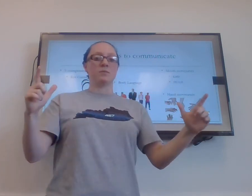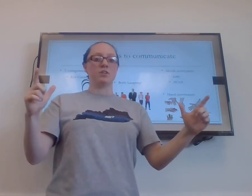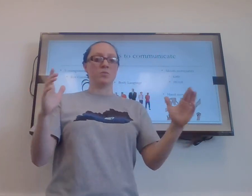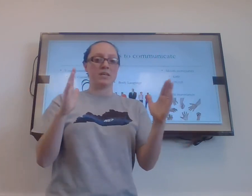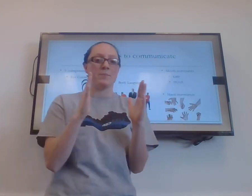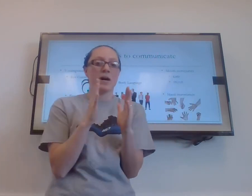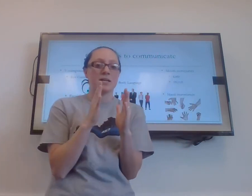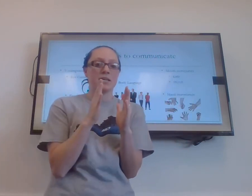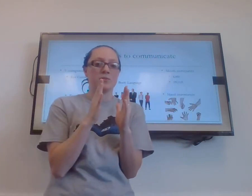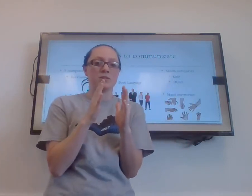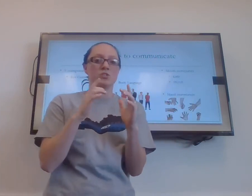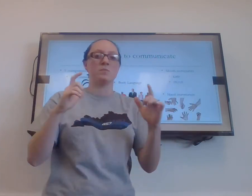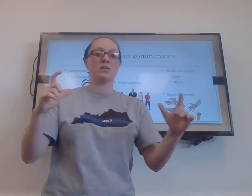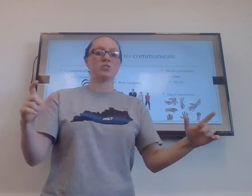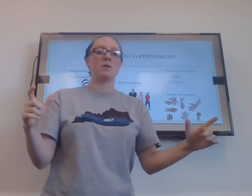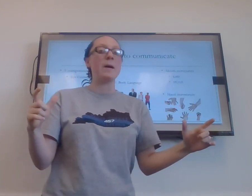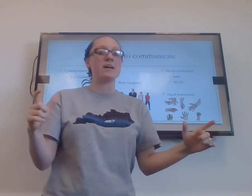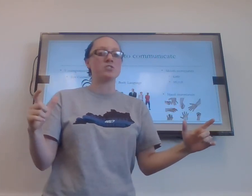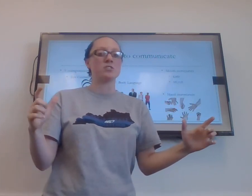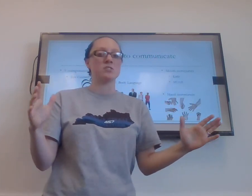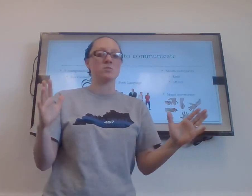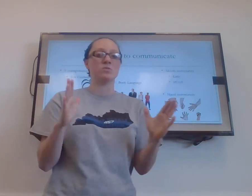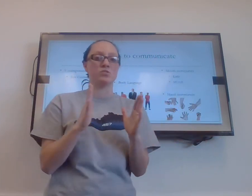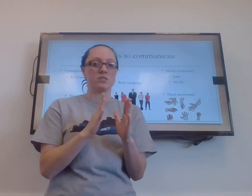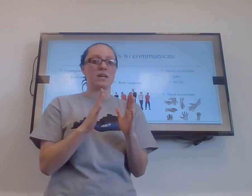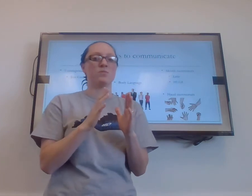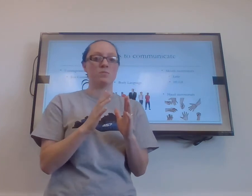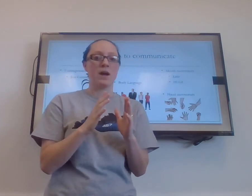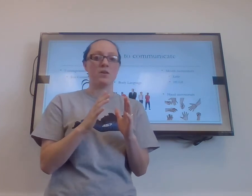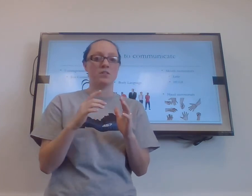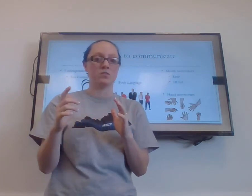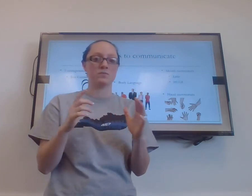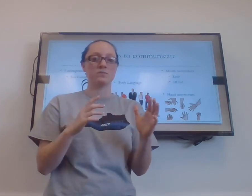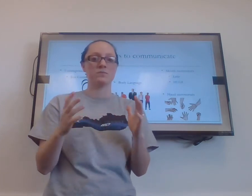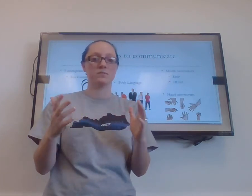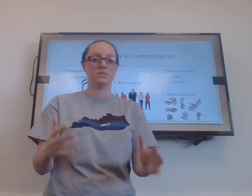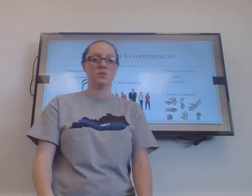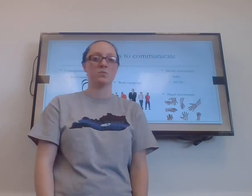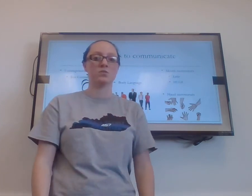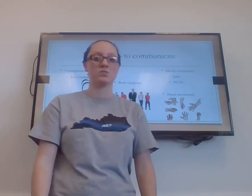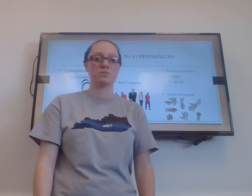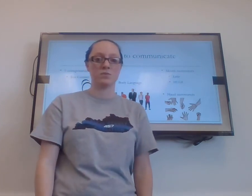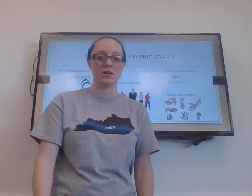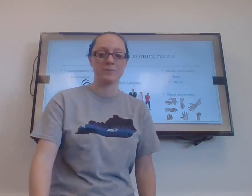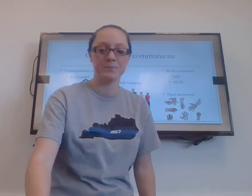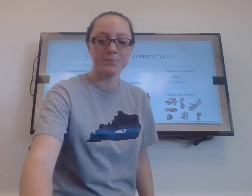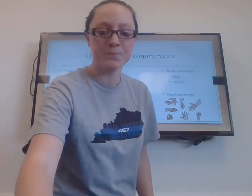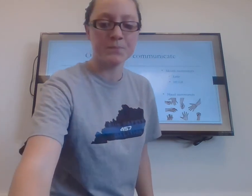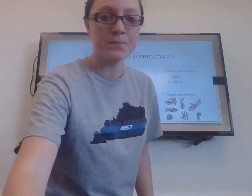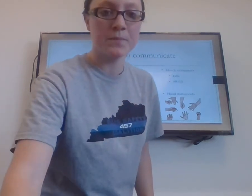You want that body language to make sure it matches what you're saying with your mouth and your words, okay?